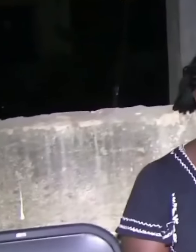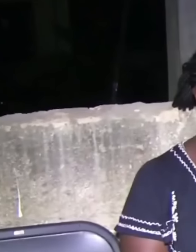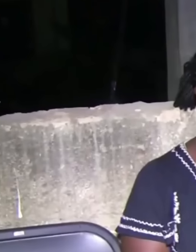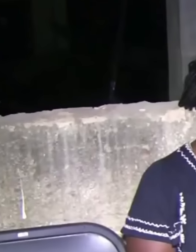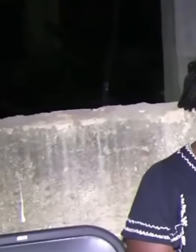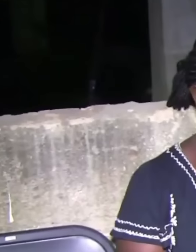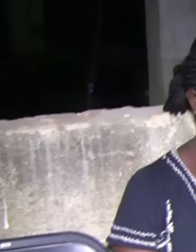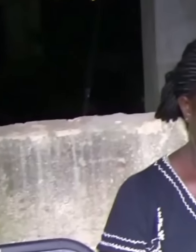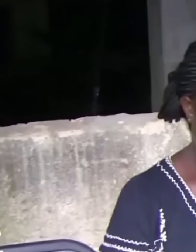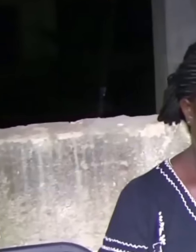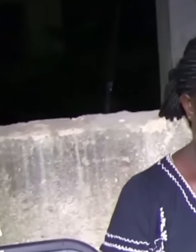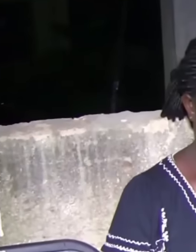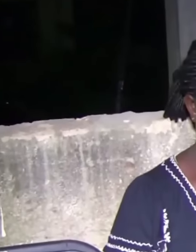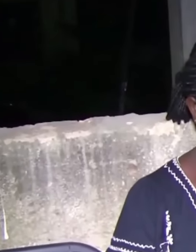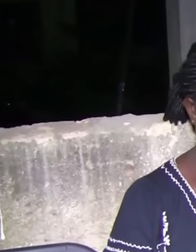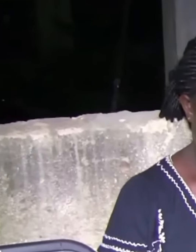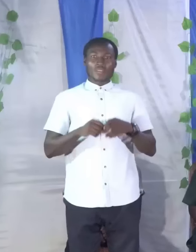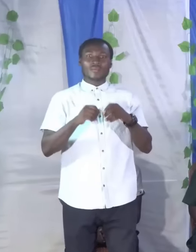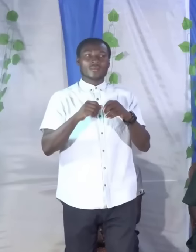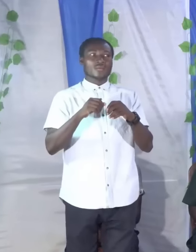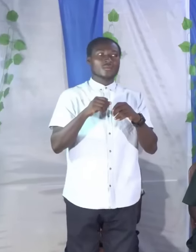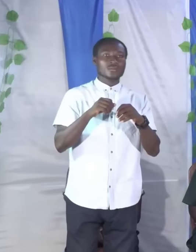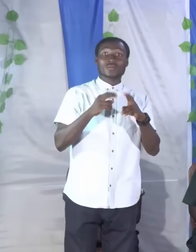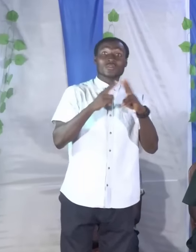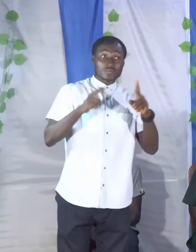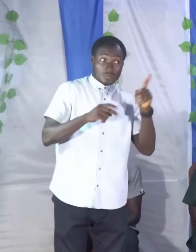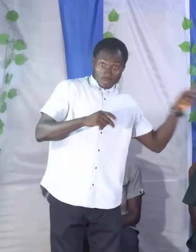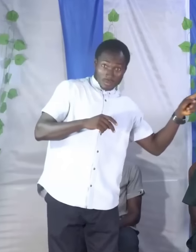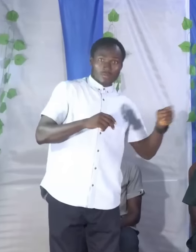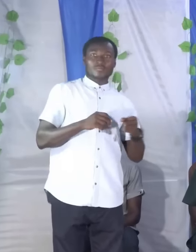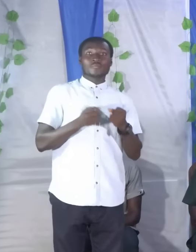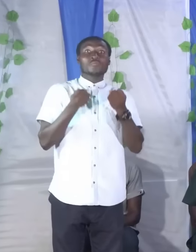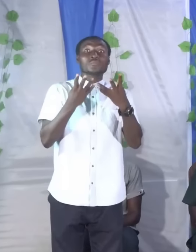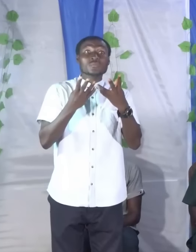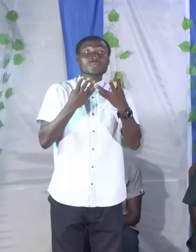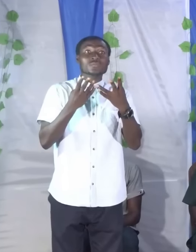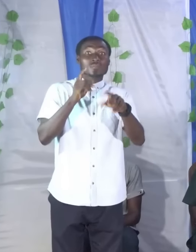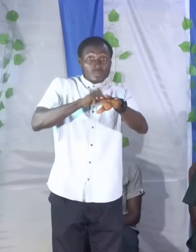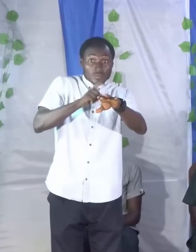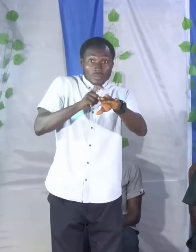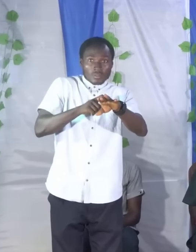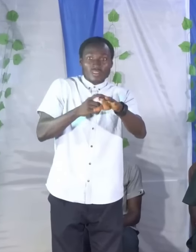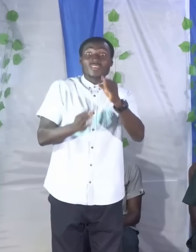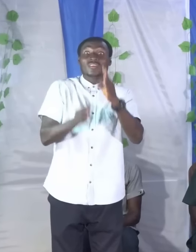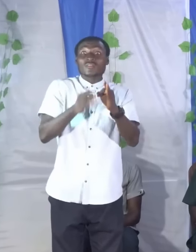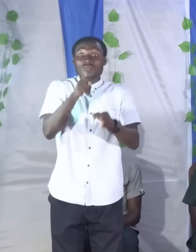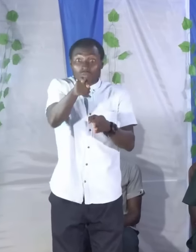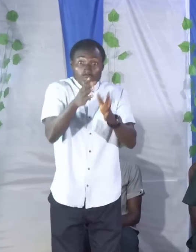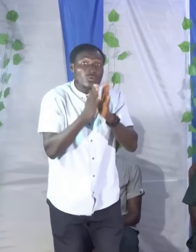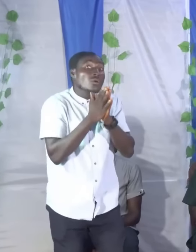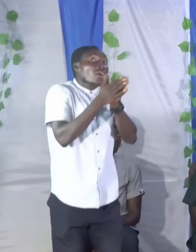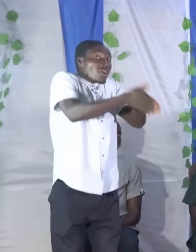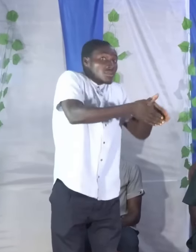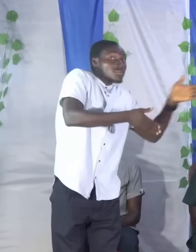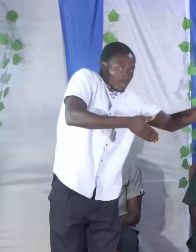me ye anya ma dia mankrofo anya bisa ba bisa me most people aye bisa me ade no me fa ma wo mo e mo me ametena se e